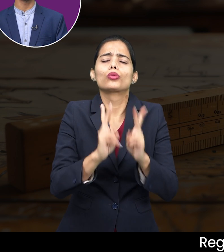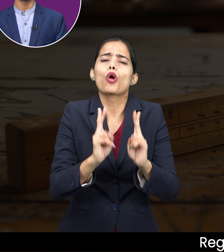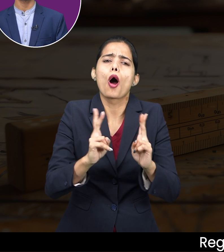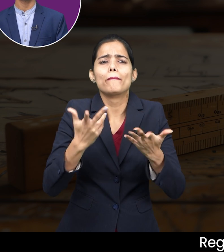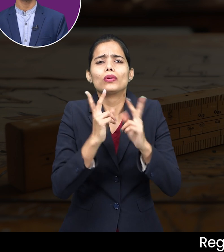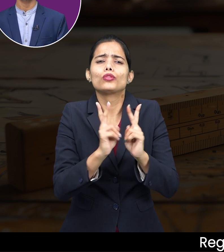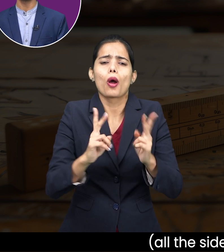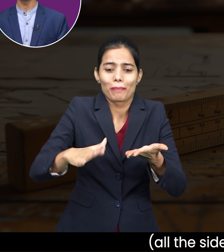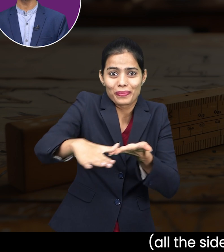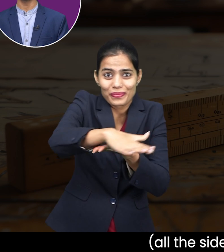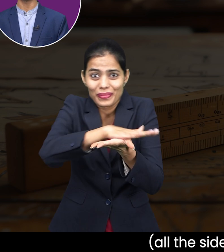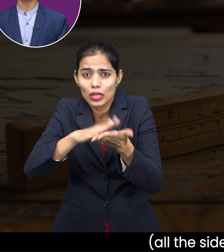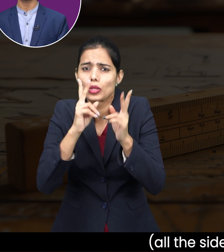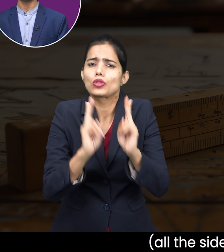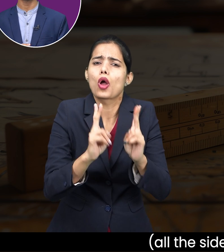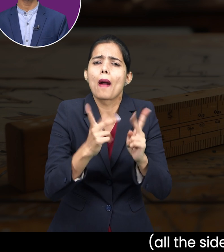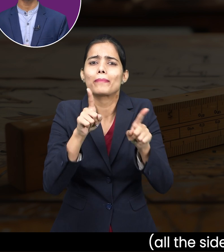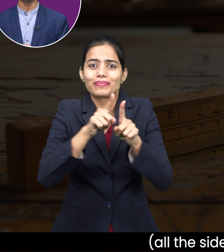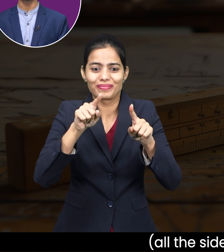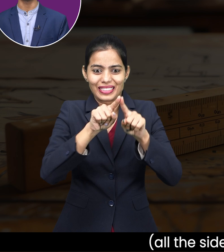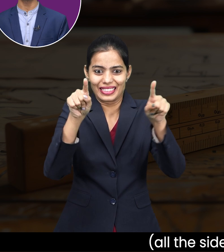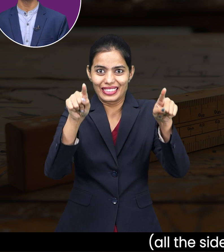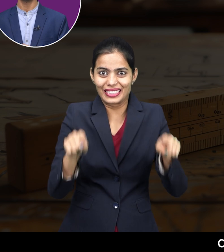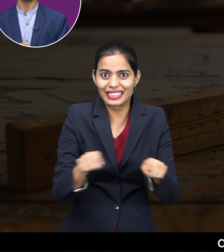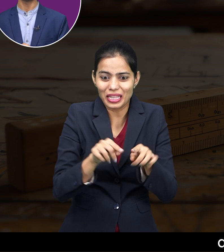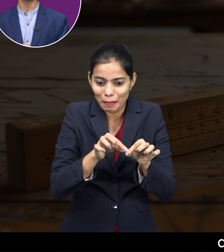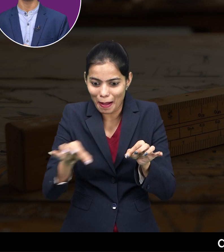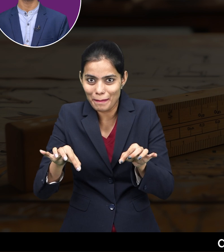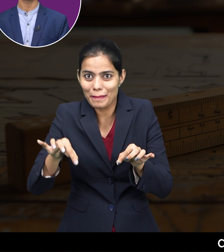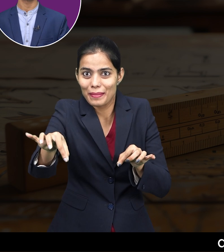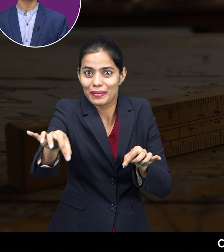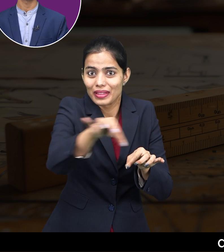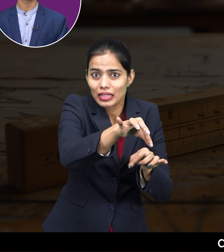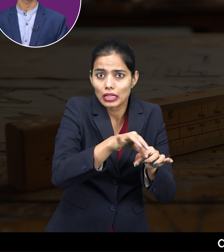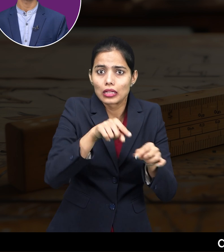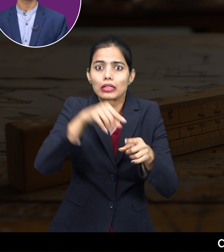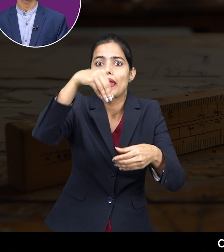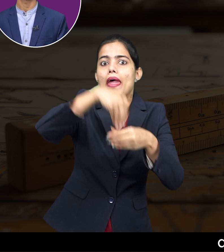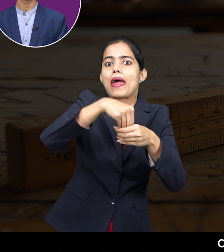Regular surface, all the sides and inside angles are equal.